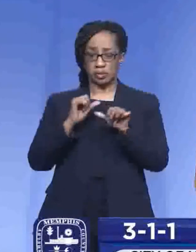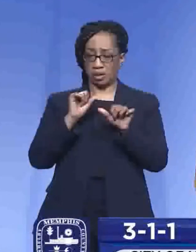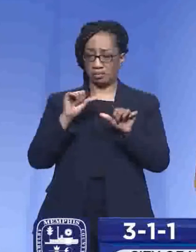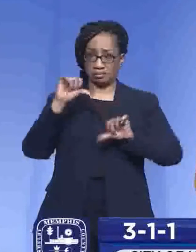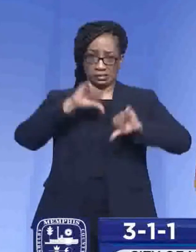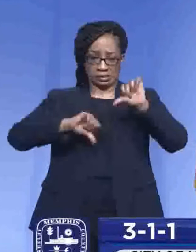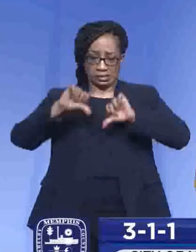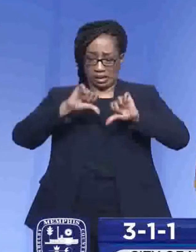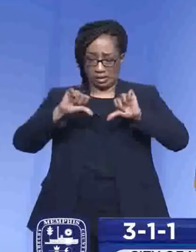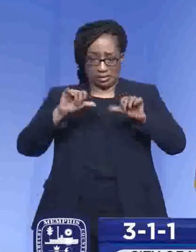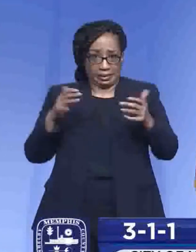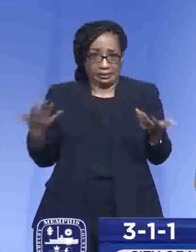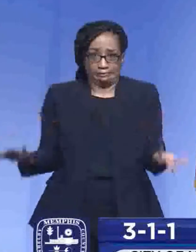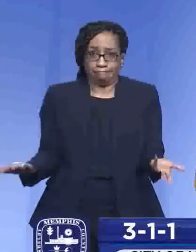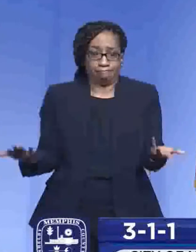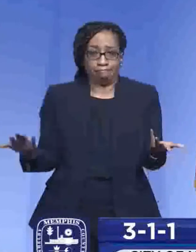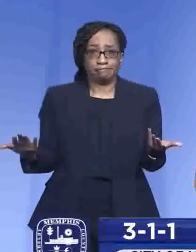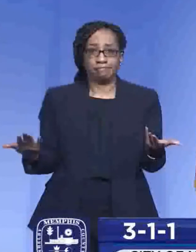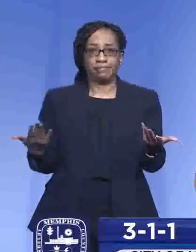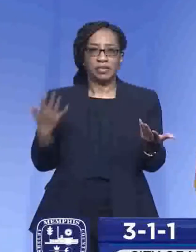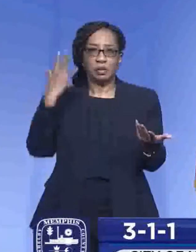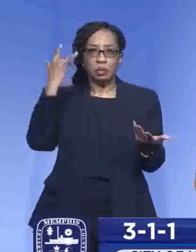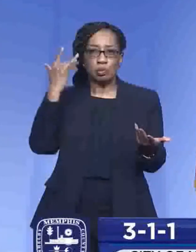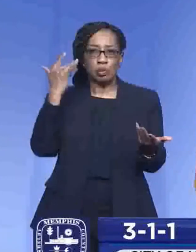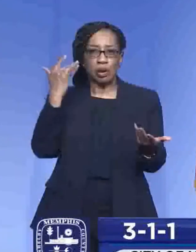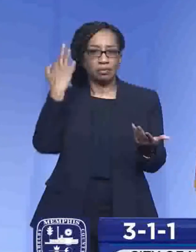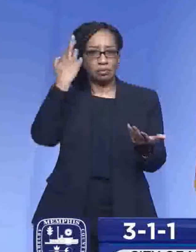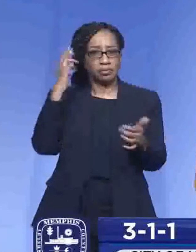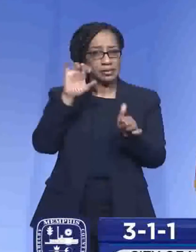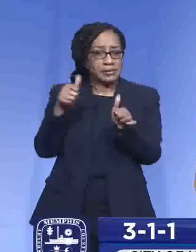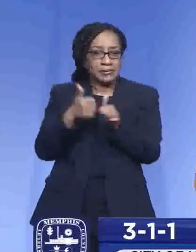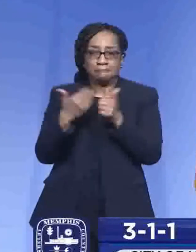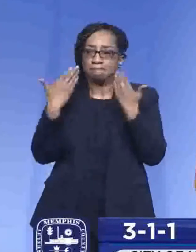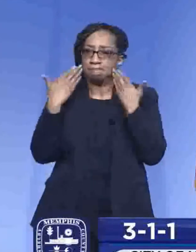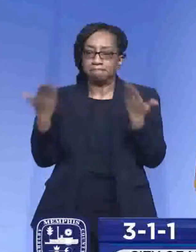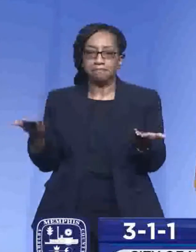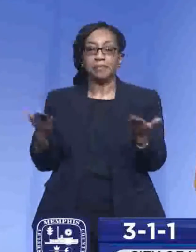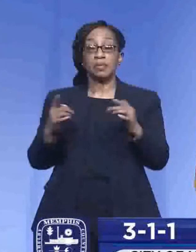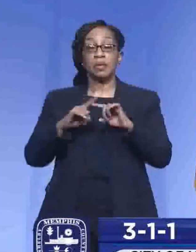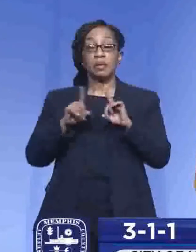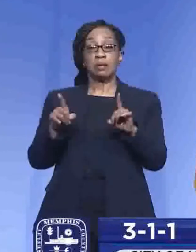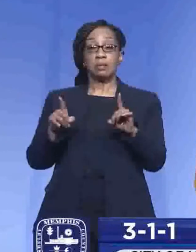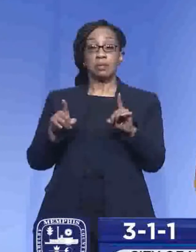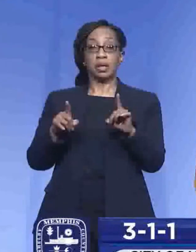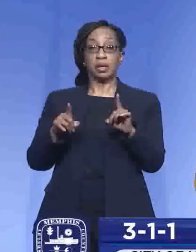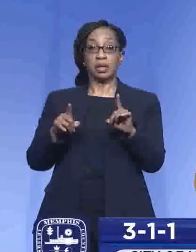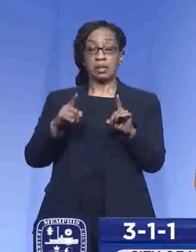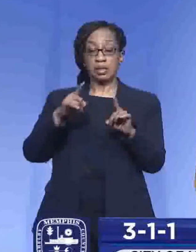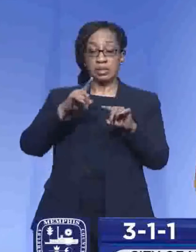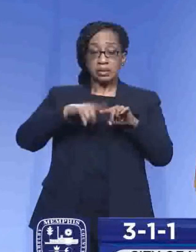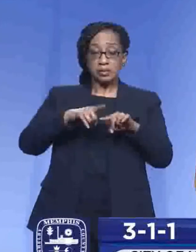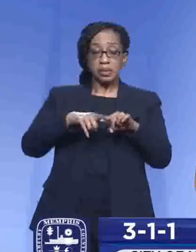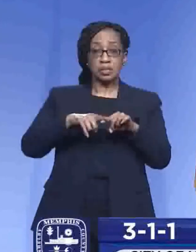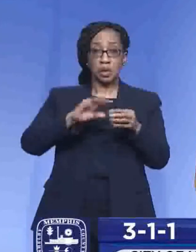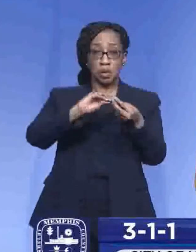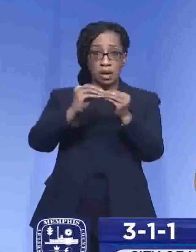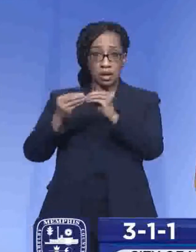that since 10 o'clock yesterday morning, but that's what we were told based on our apportionment that we would